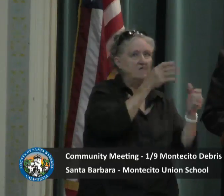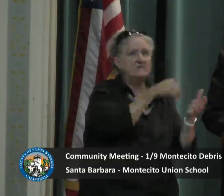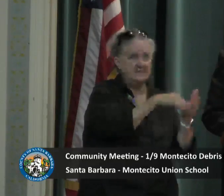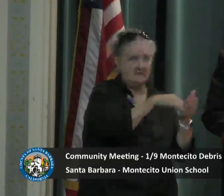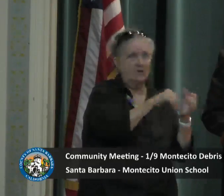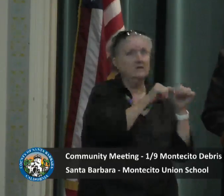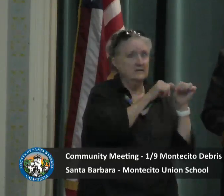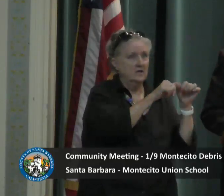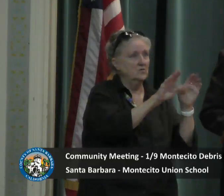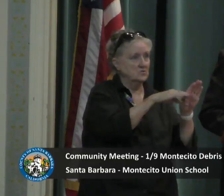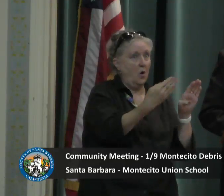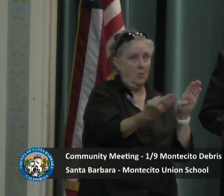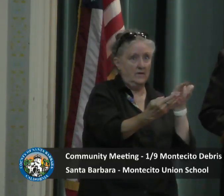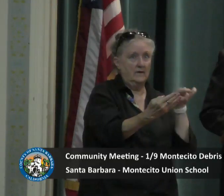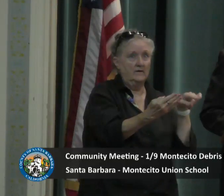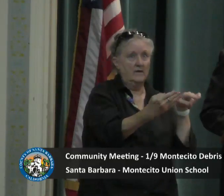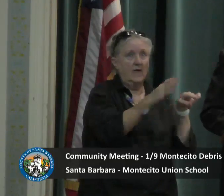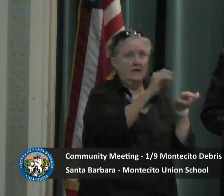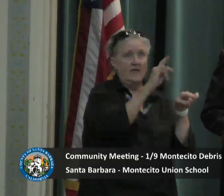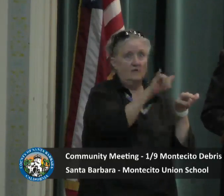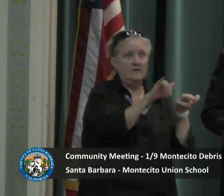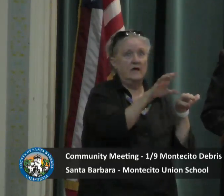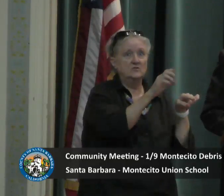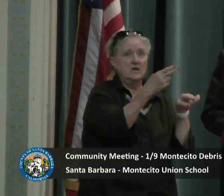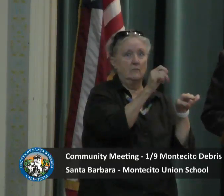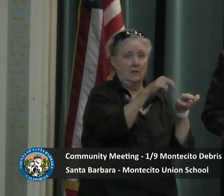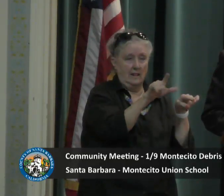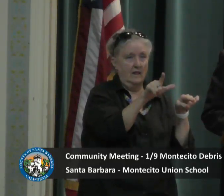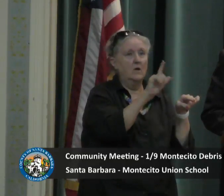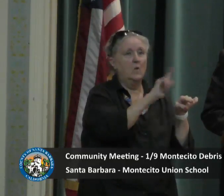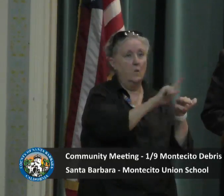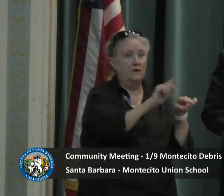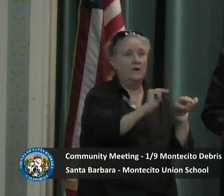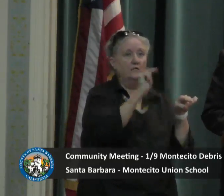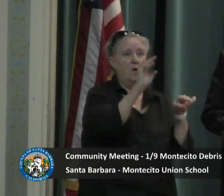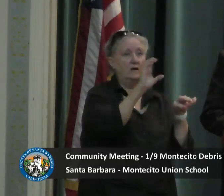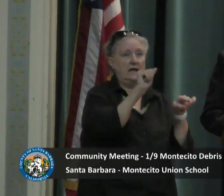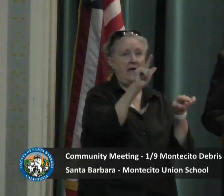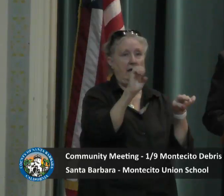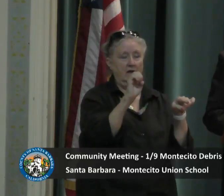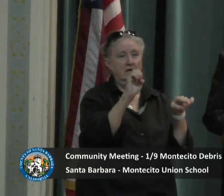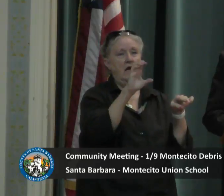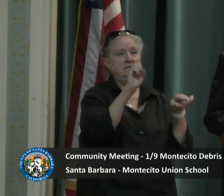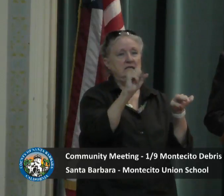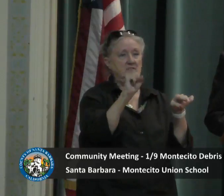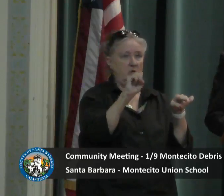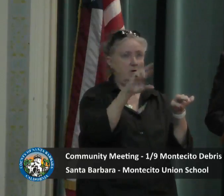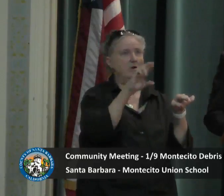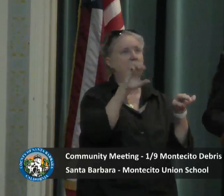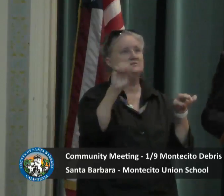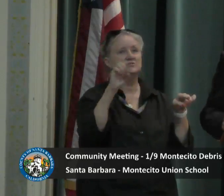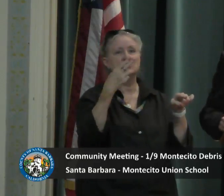continues to operate Calvary Chapel, 1 North Cali Chapel.